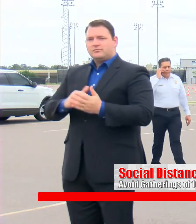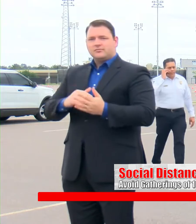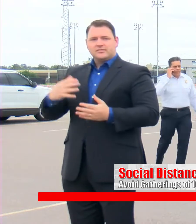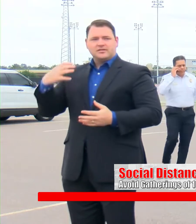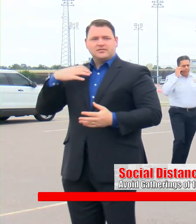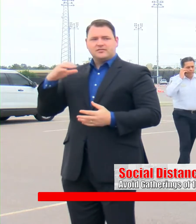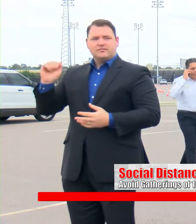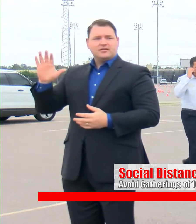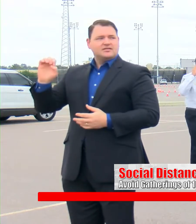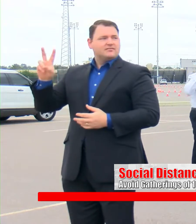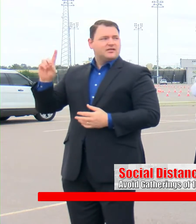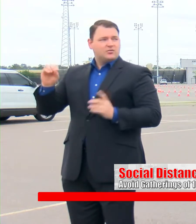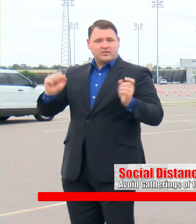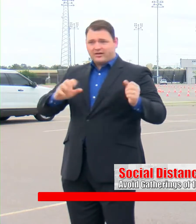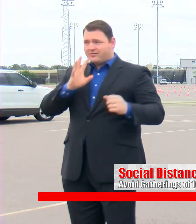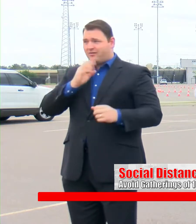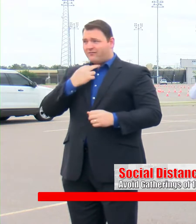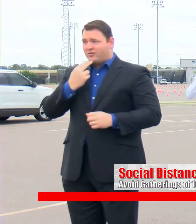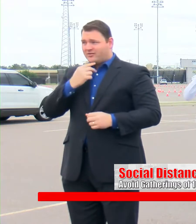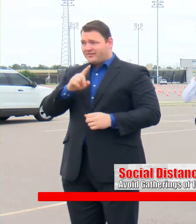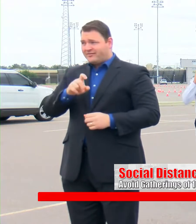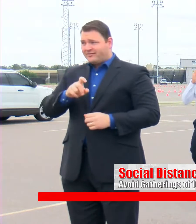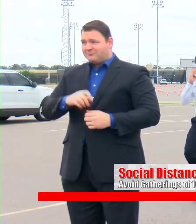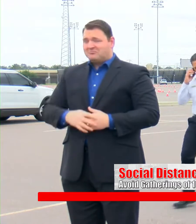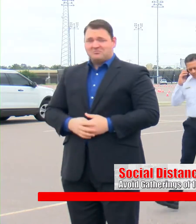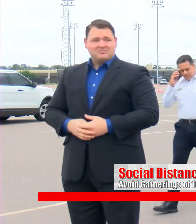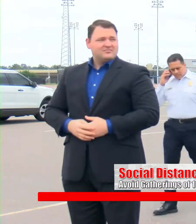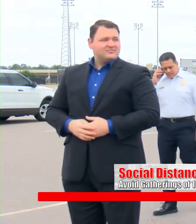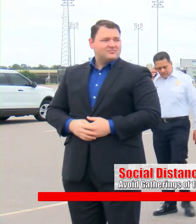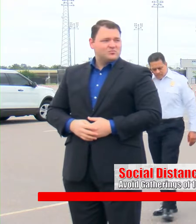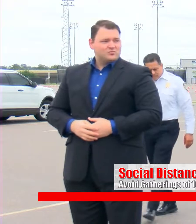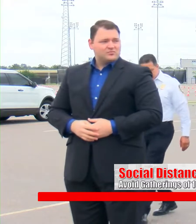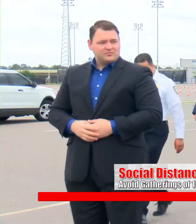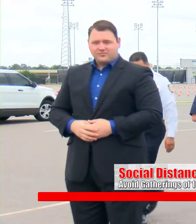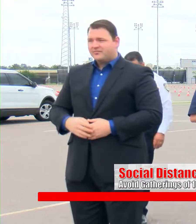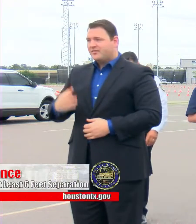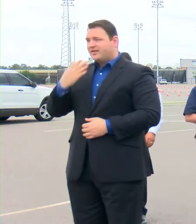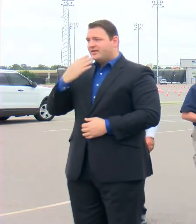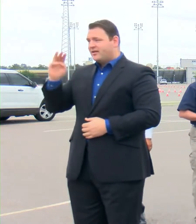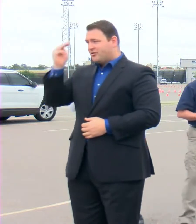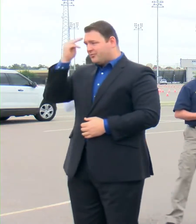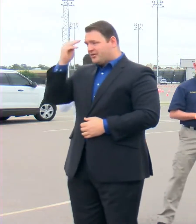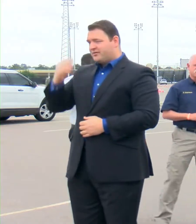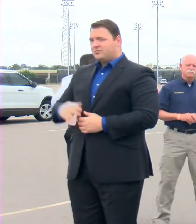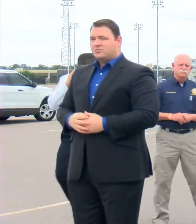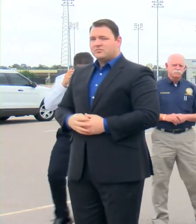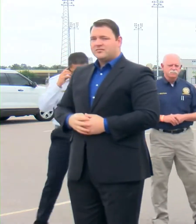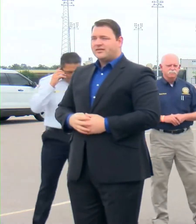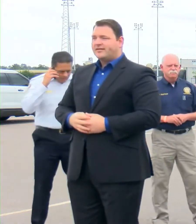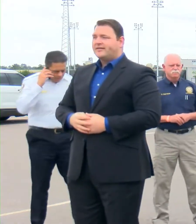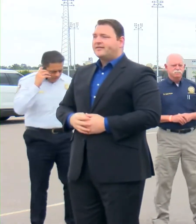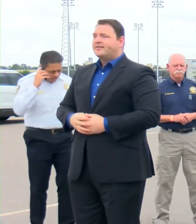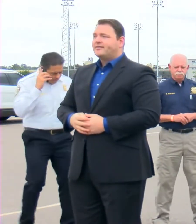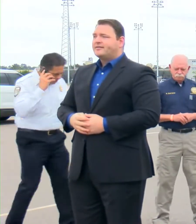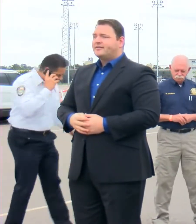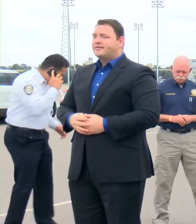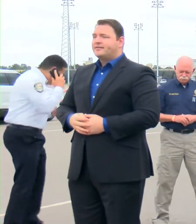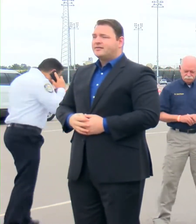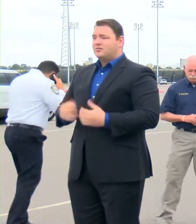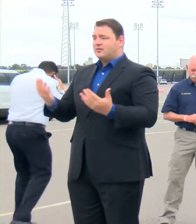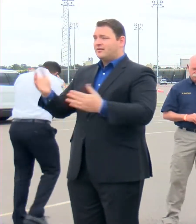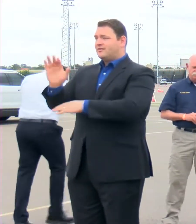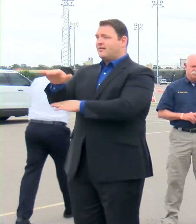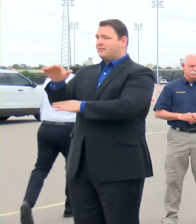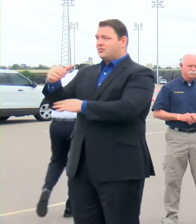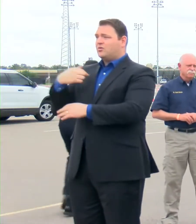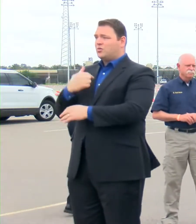You have your voice back? Yes, sir. Okay, Chief Acevedo. All right. Thank you, Mayor. Thank you. As of after this afternoon, we're up